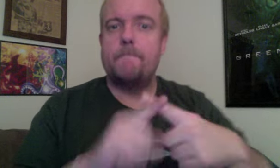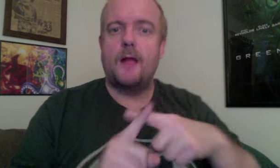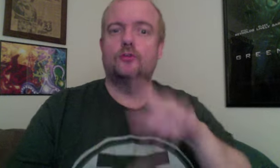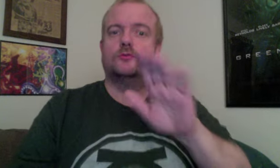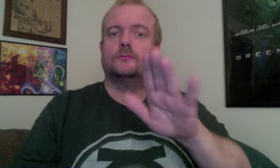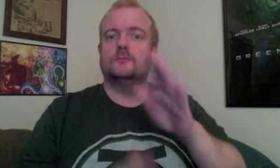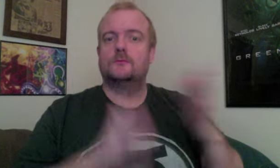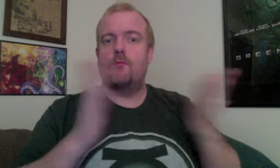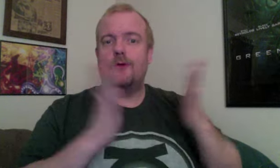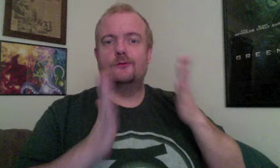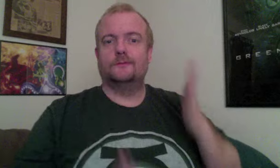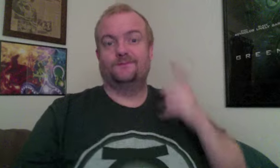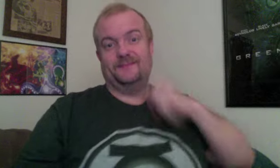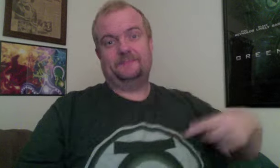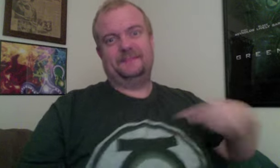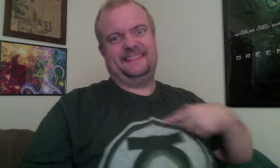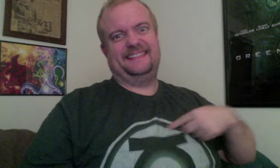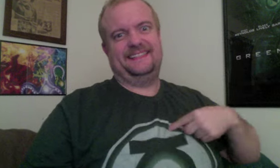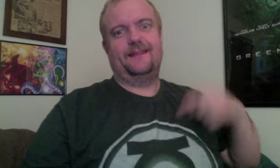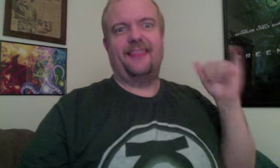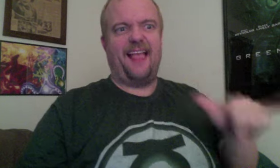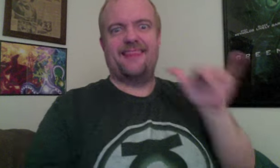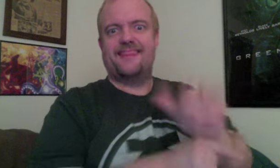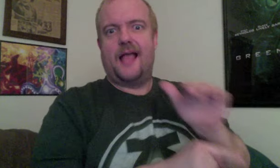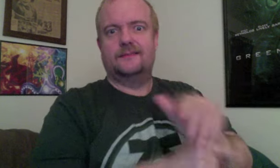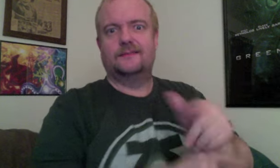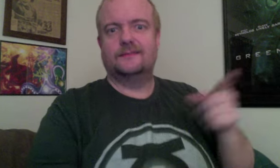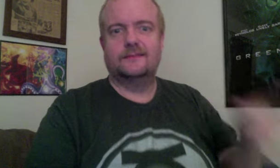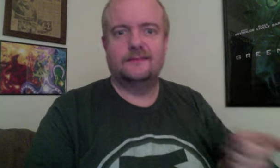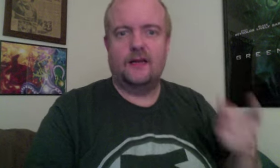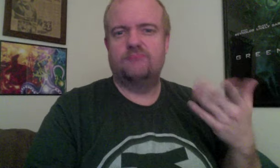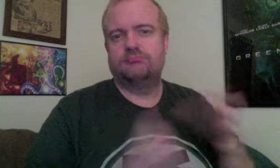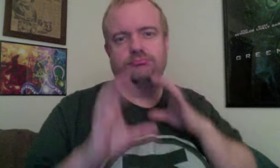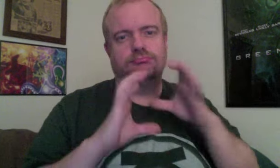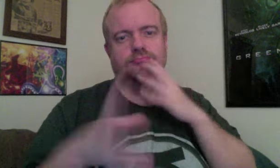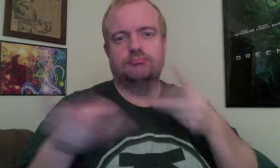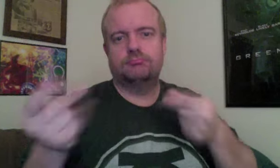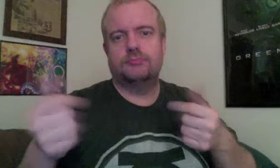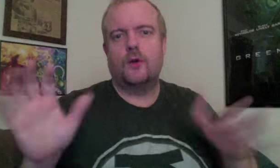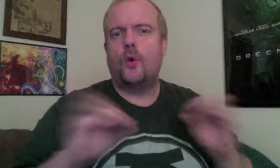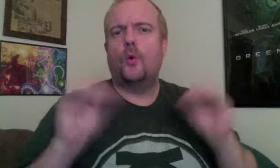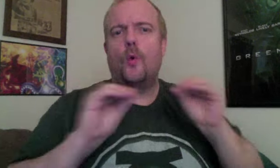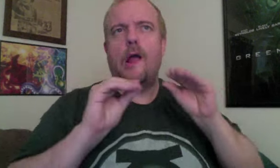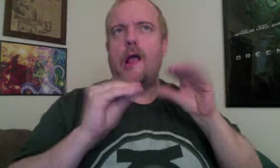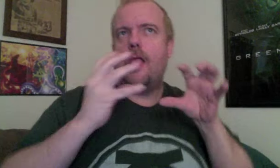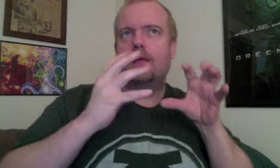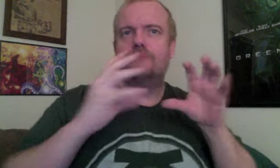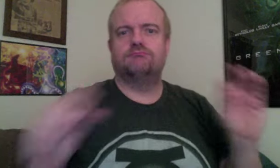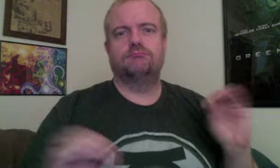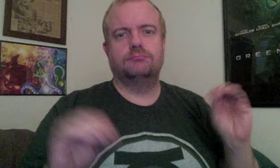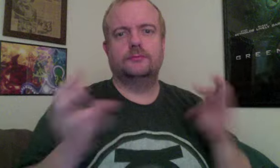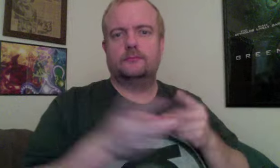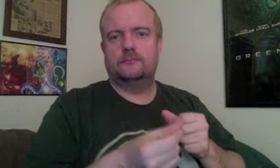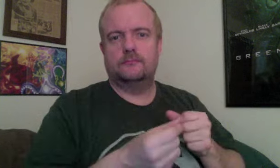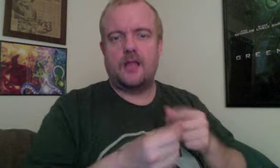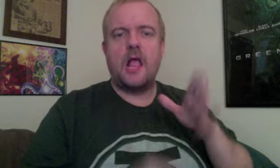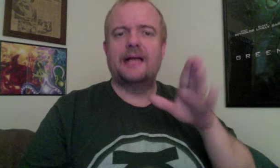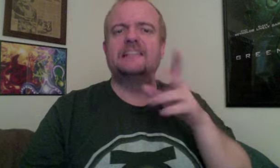in free bonuses, but you must call in the next 8 minutes. When you call, ask your operator how you can get this impressive